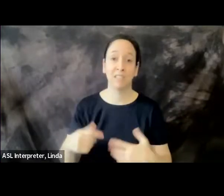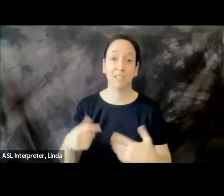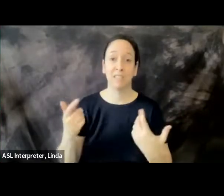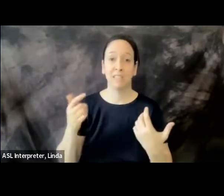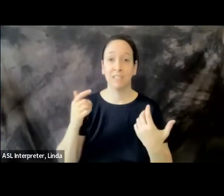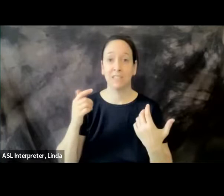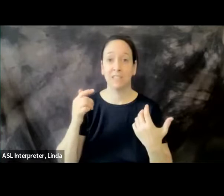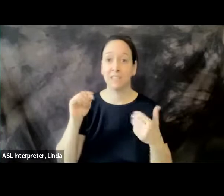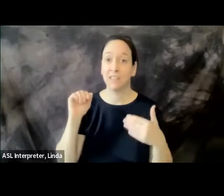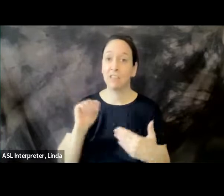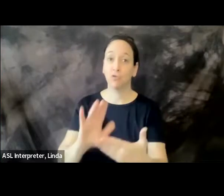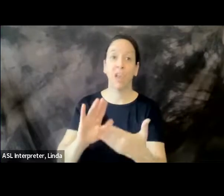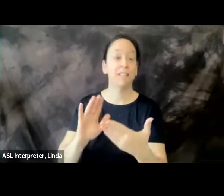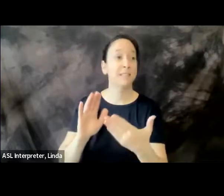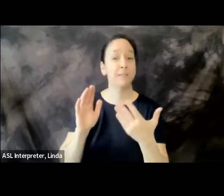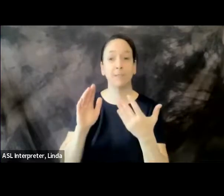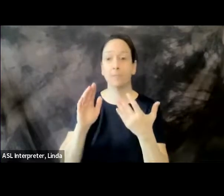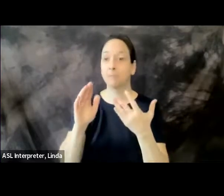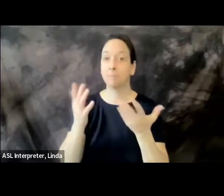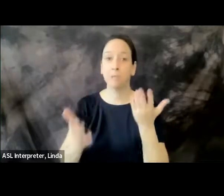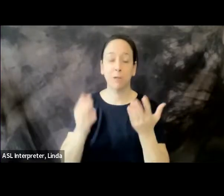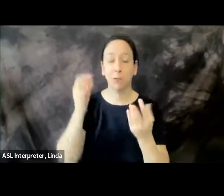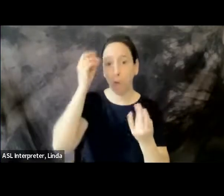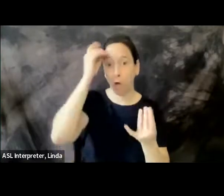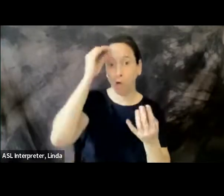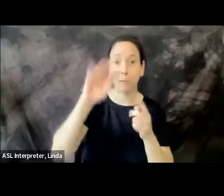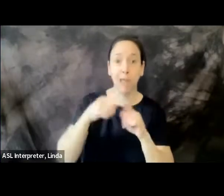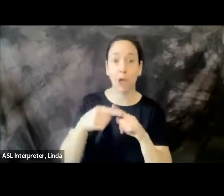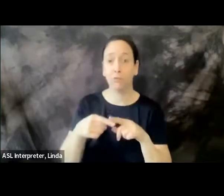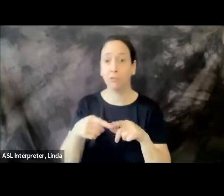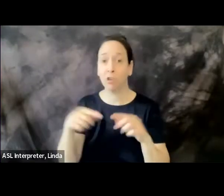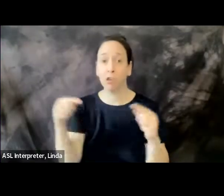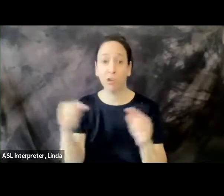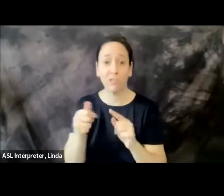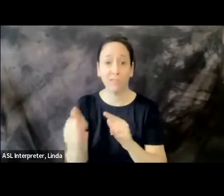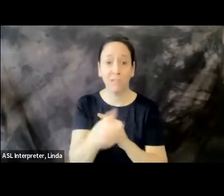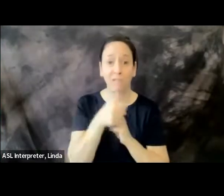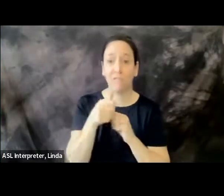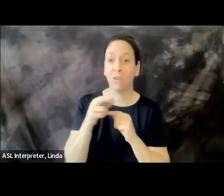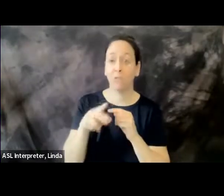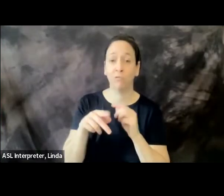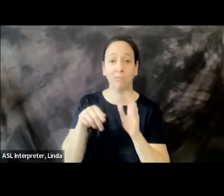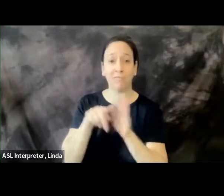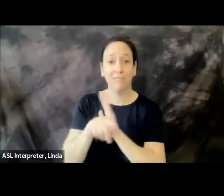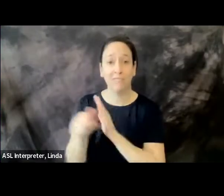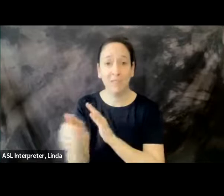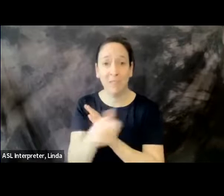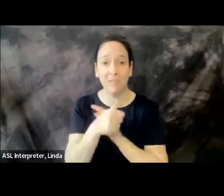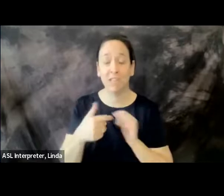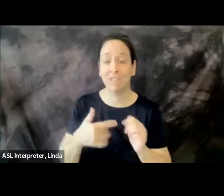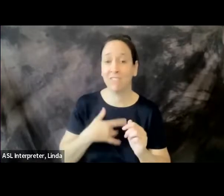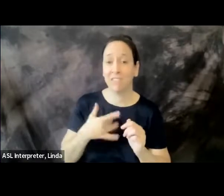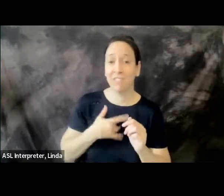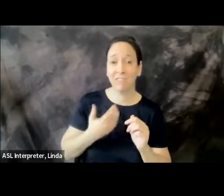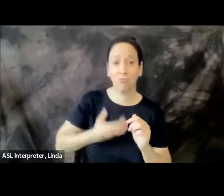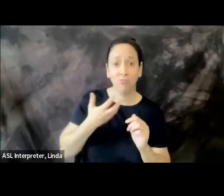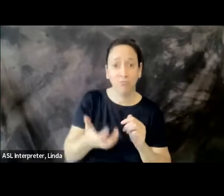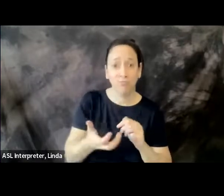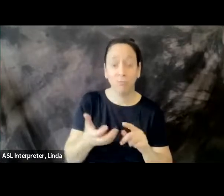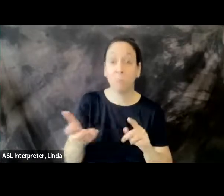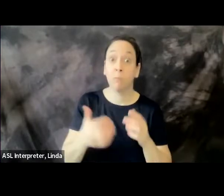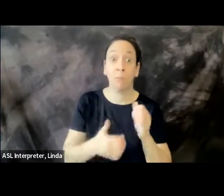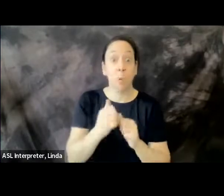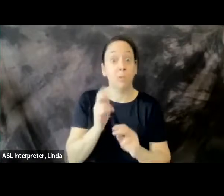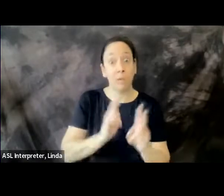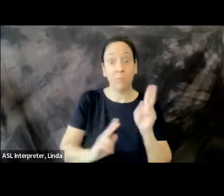student suicidality or self-harming, and any manner of other goals that, for the most part, most people would probably think of as